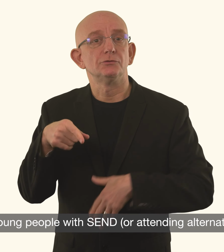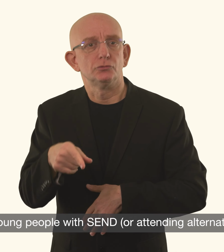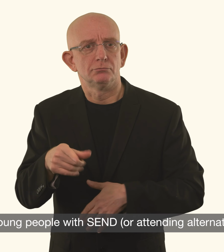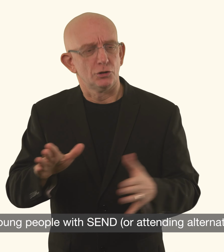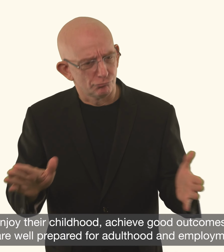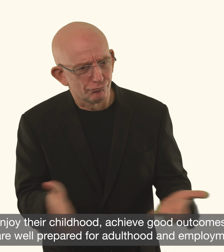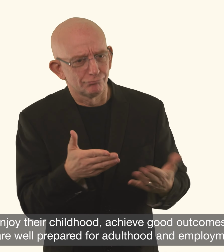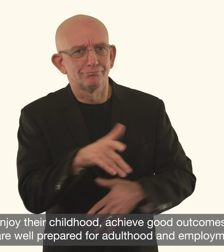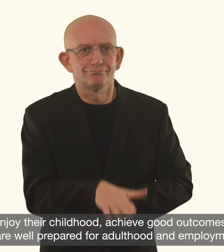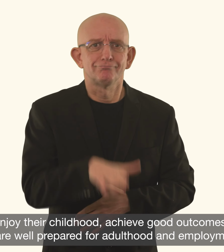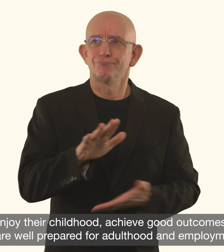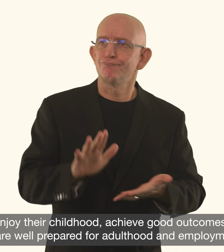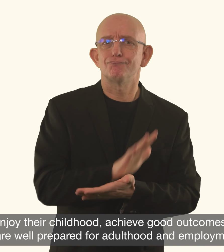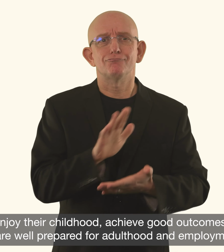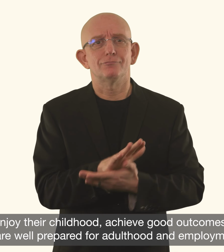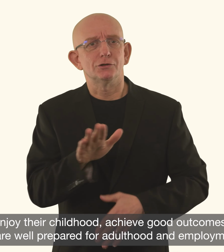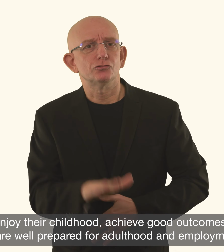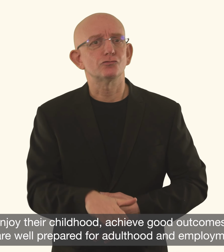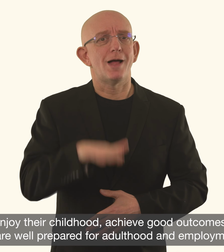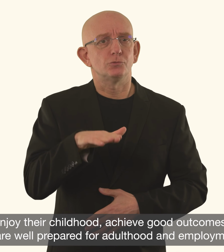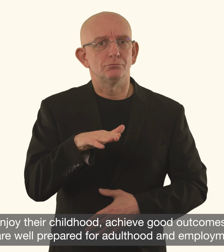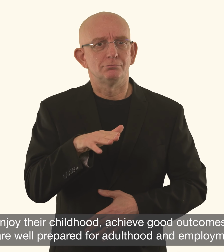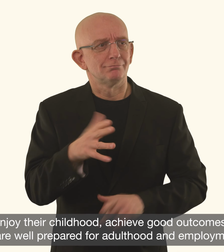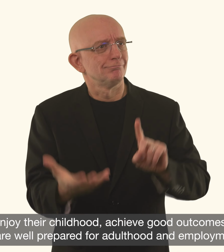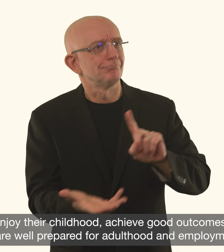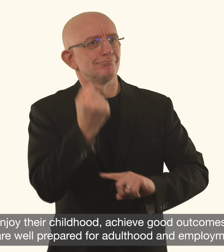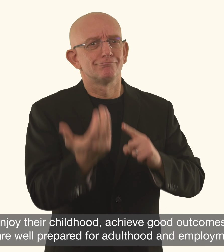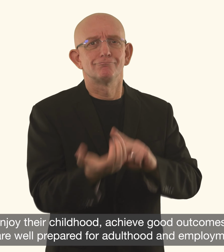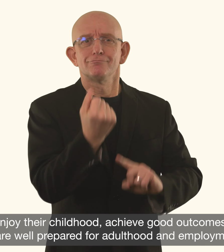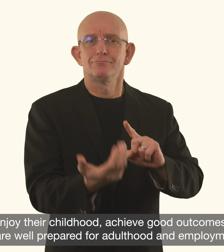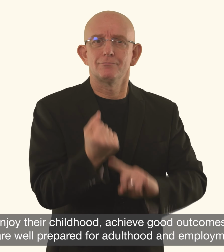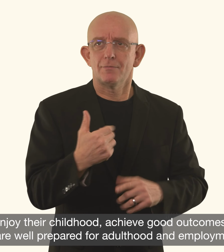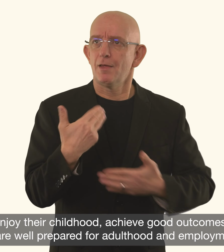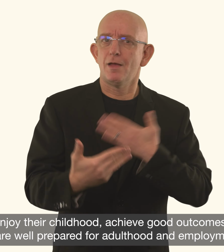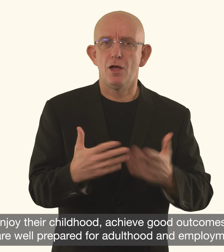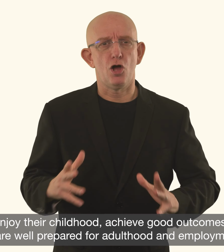2. their childhood, achieve good outcomes and are well prepared for adulthood and employment.